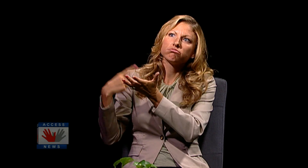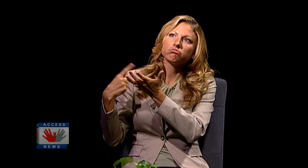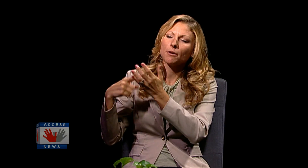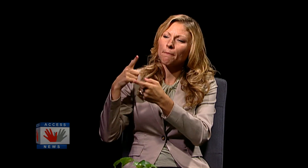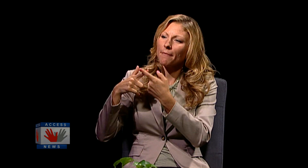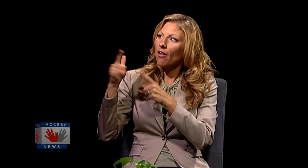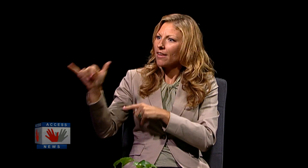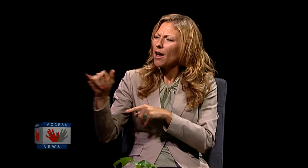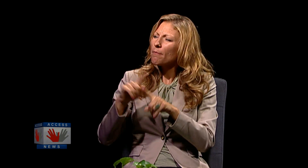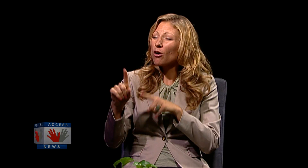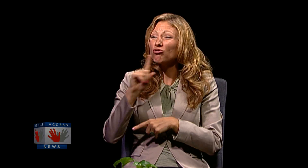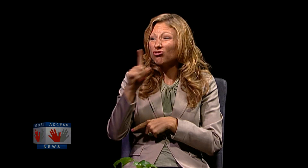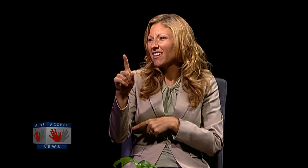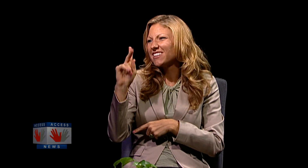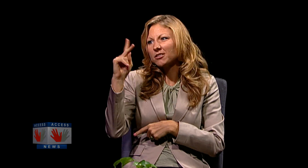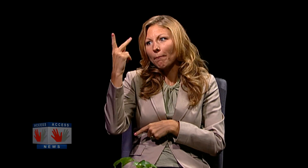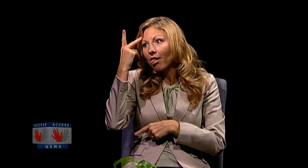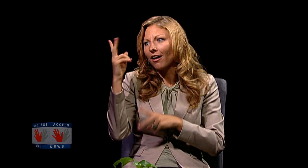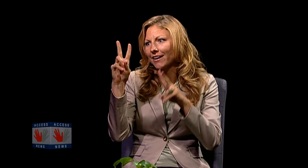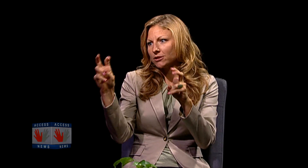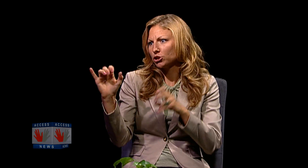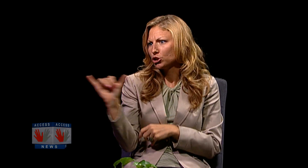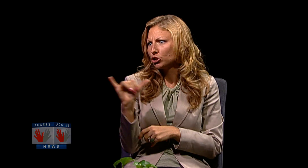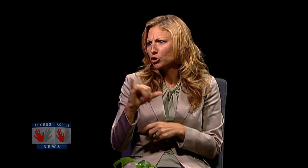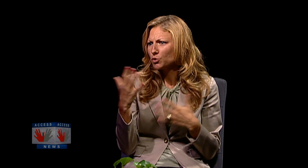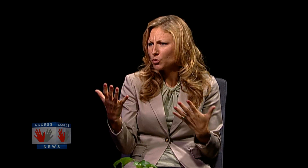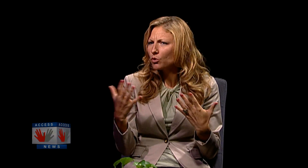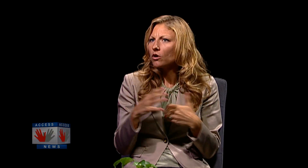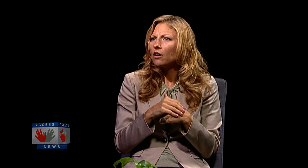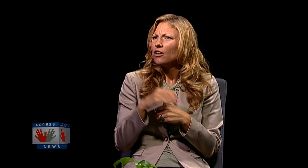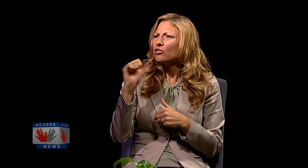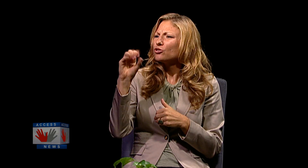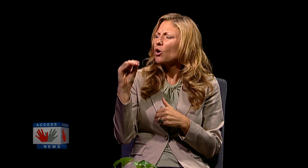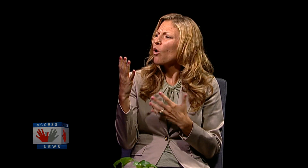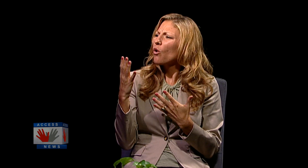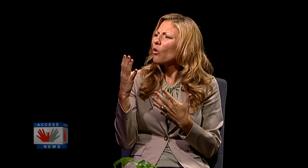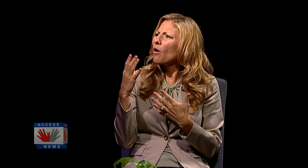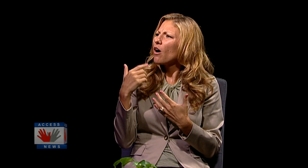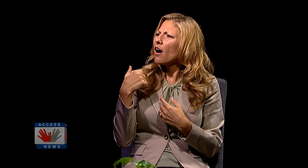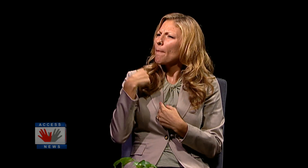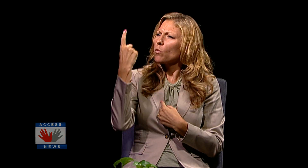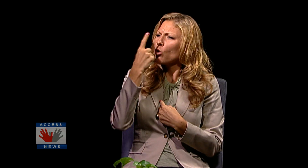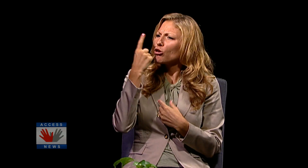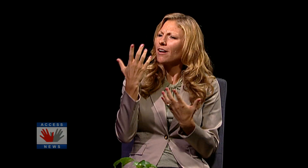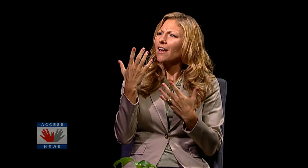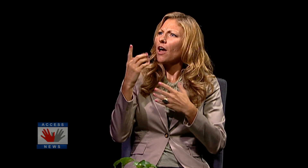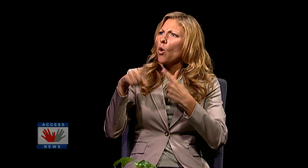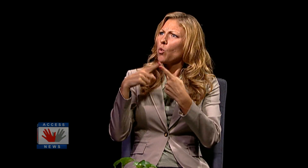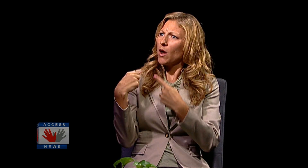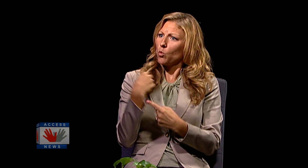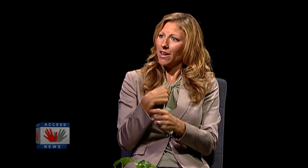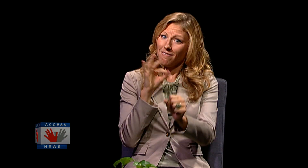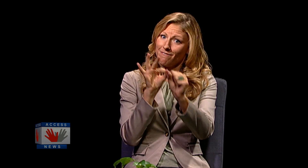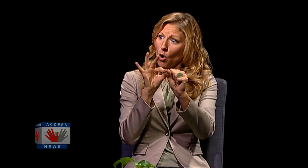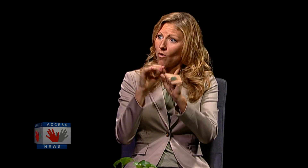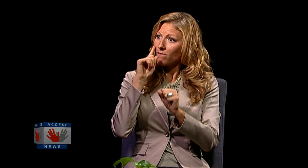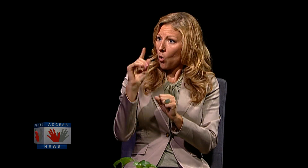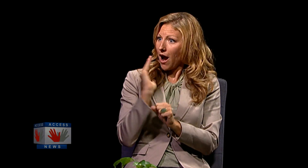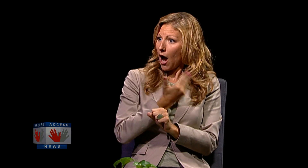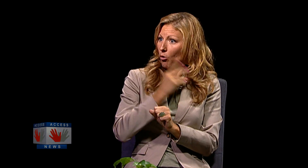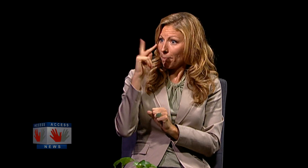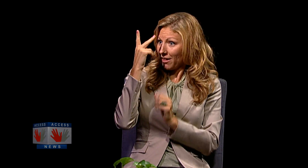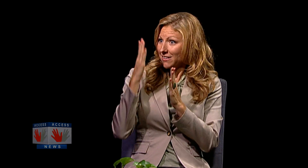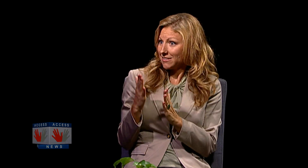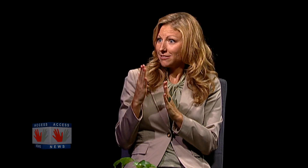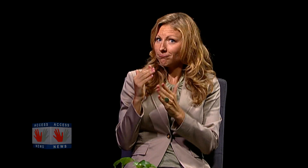only an environmental issue, but really it's a political issue as well. So I'm wondering, when